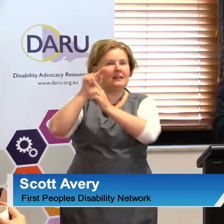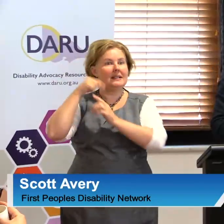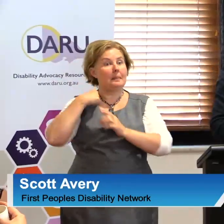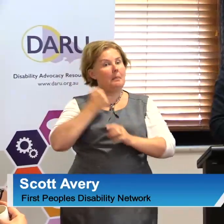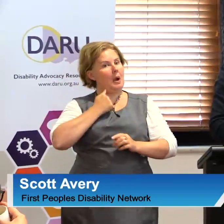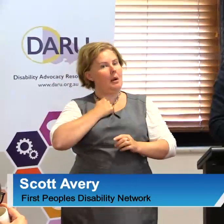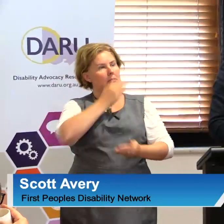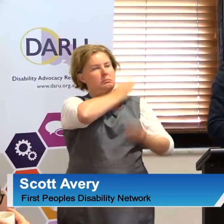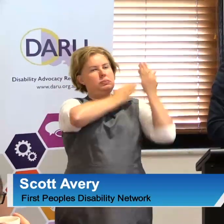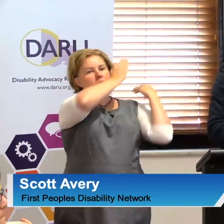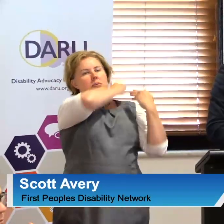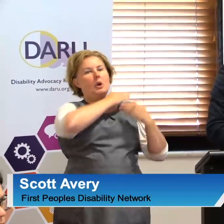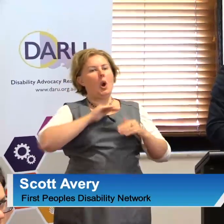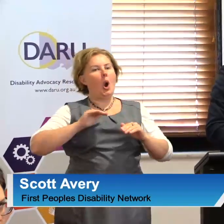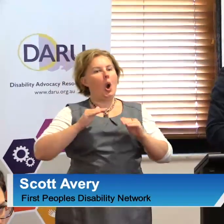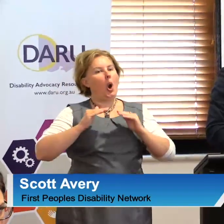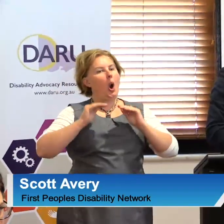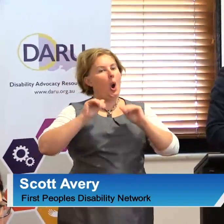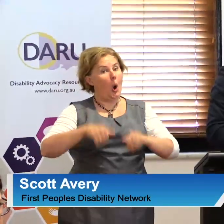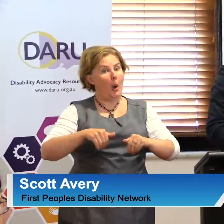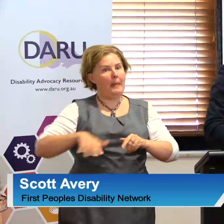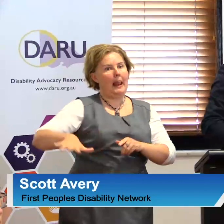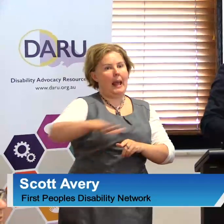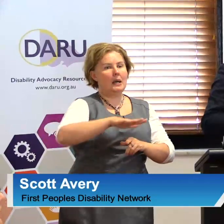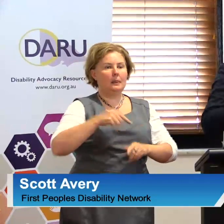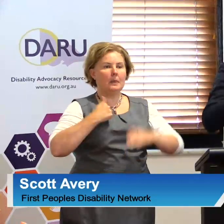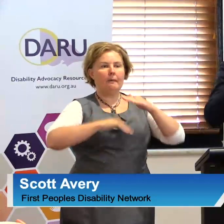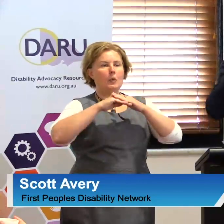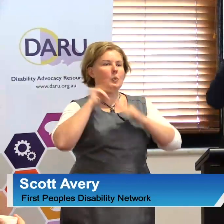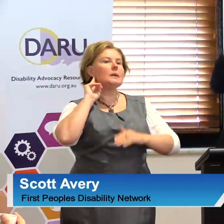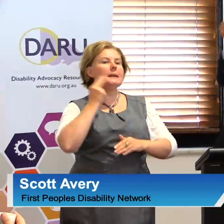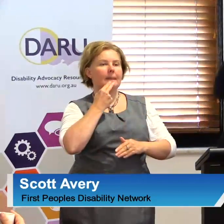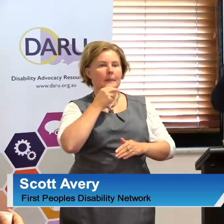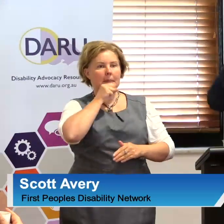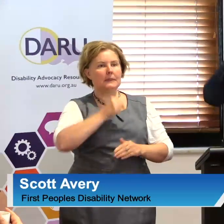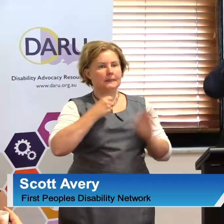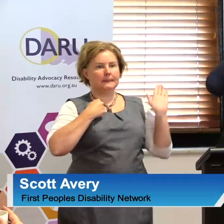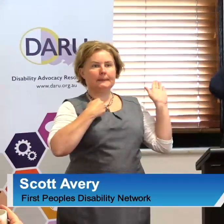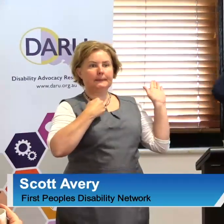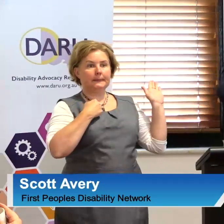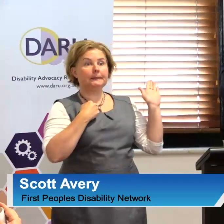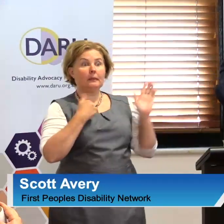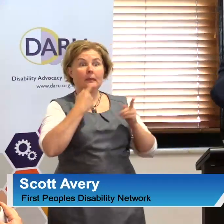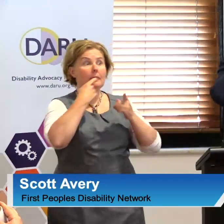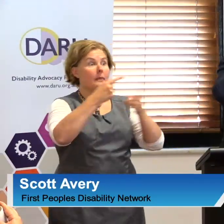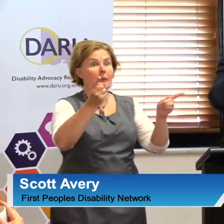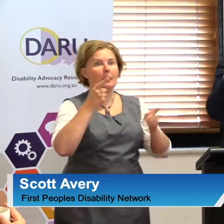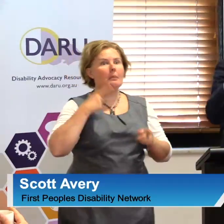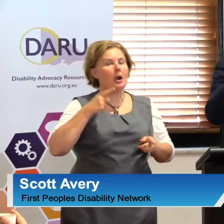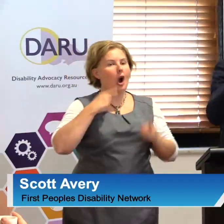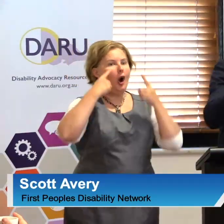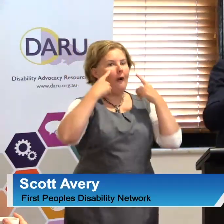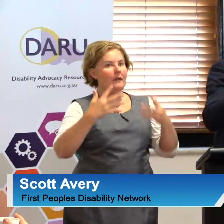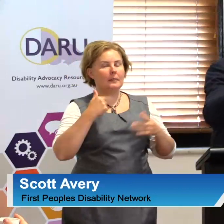I'm also profoundly deaf, so I tell people this because often when I go to some